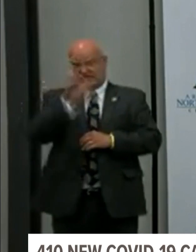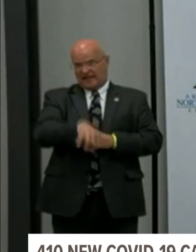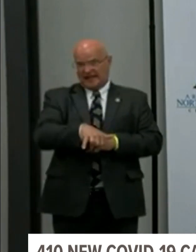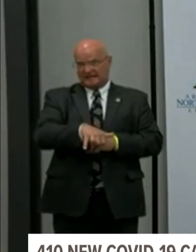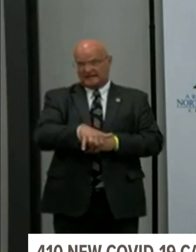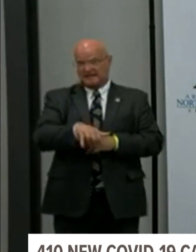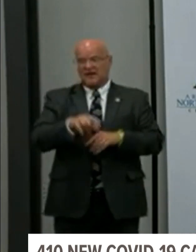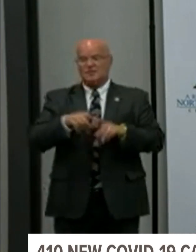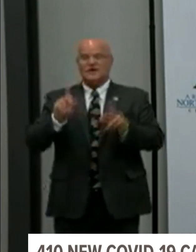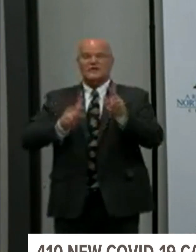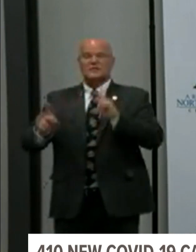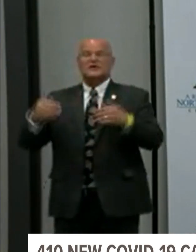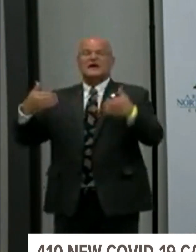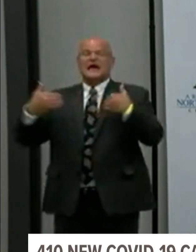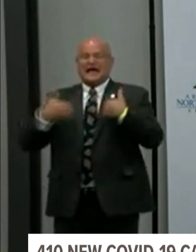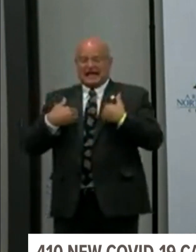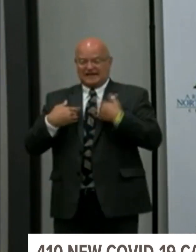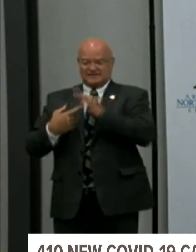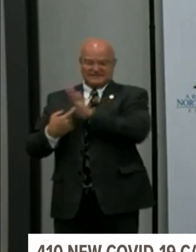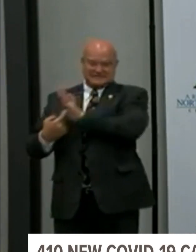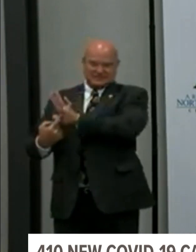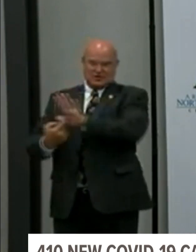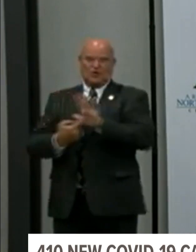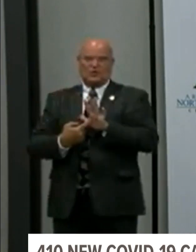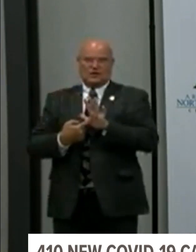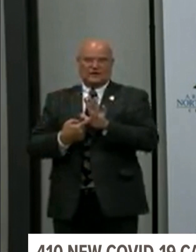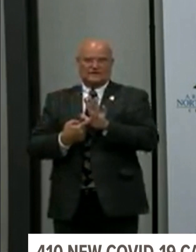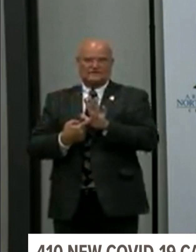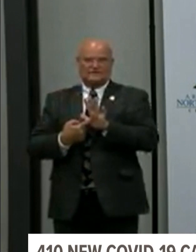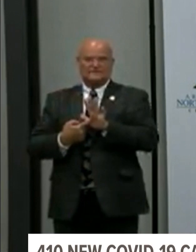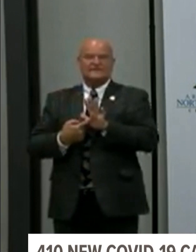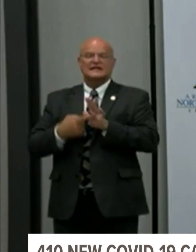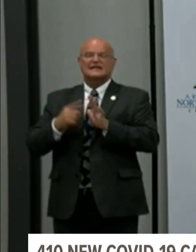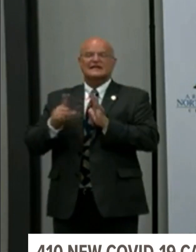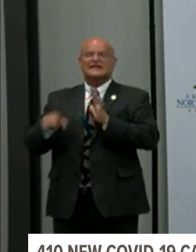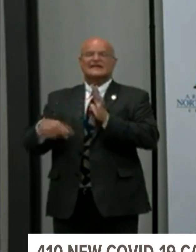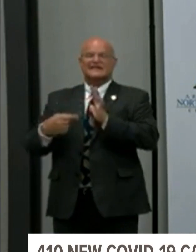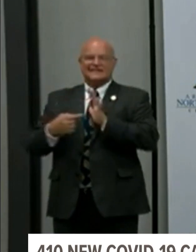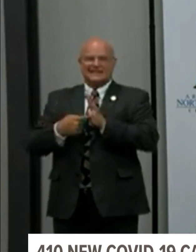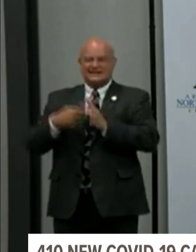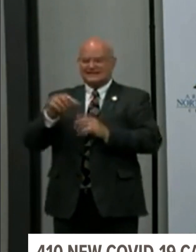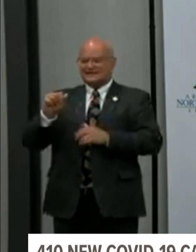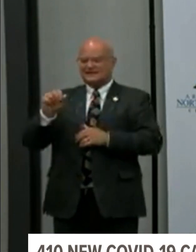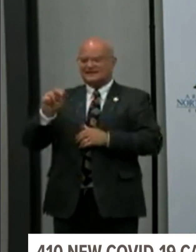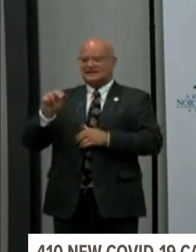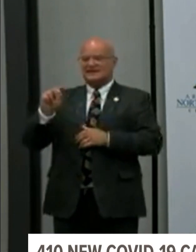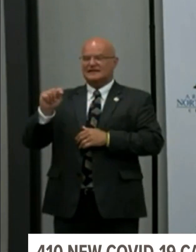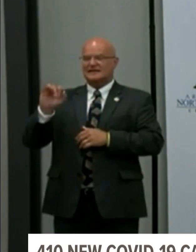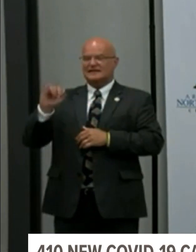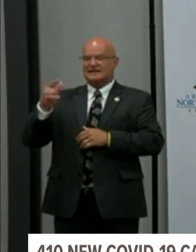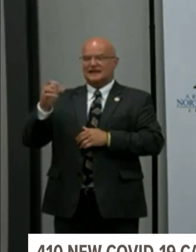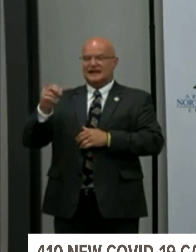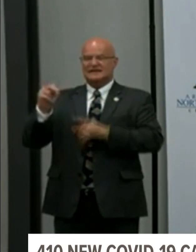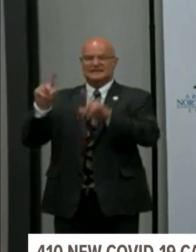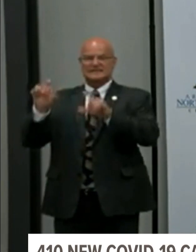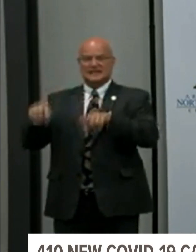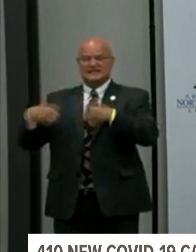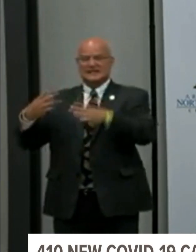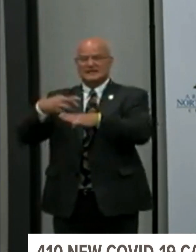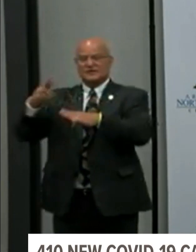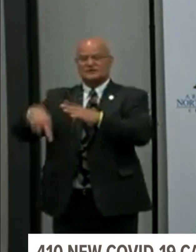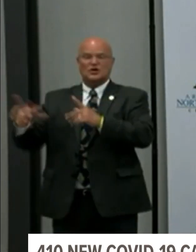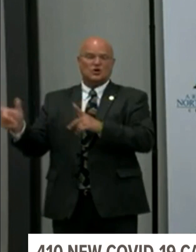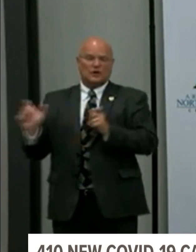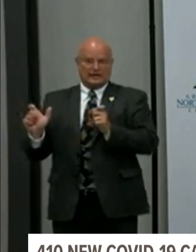that. But for people who have symptoms, this antigen test can give you a result